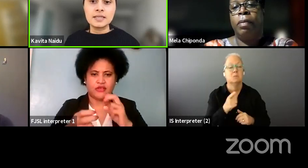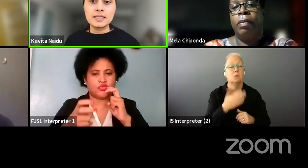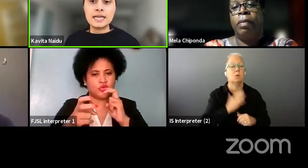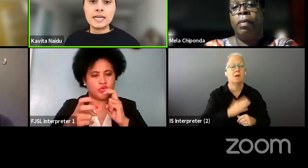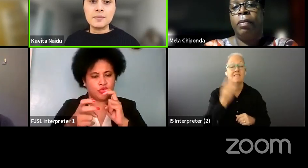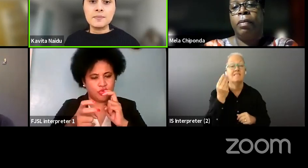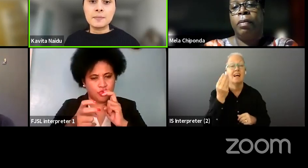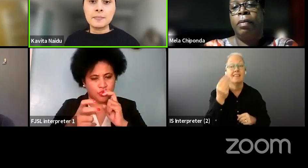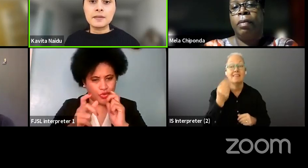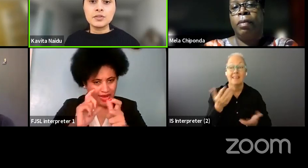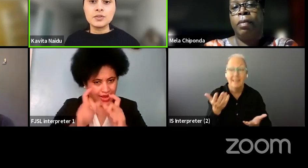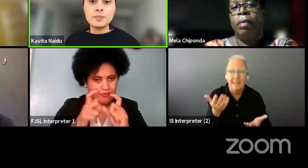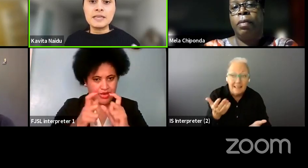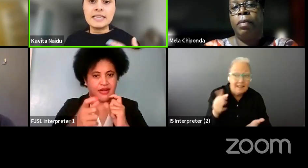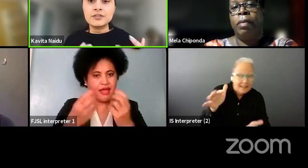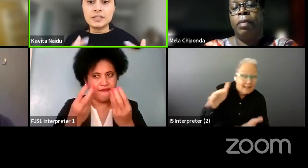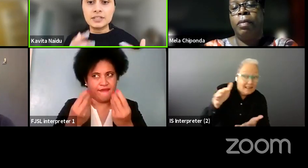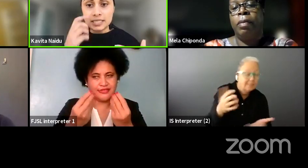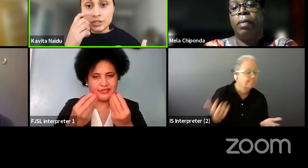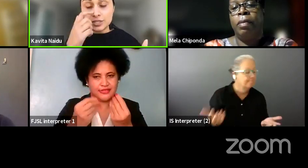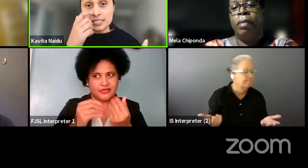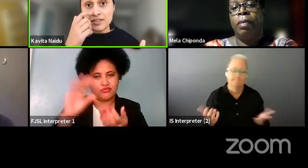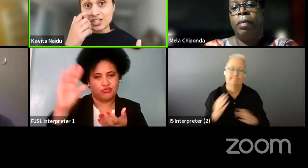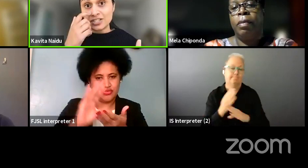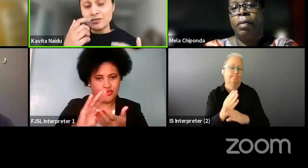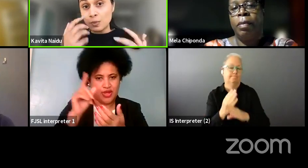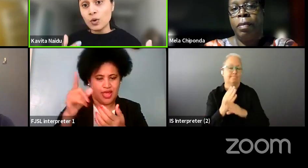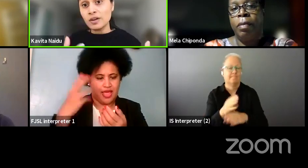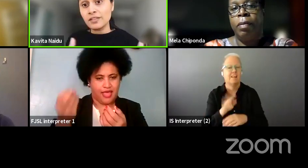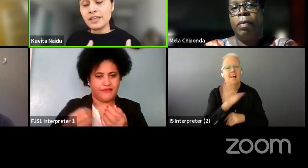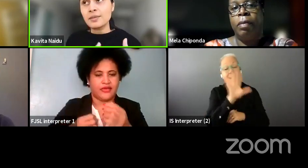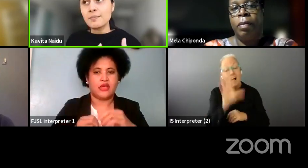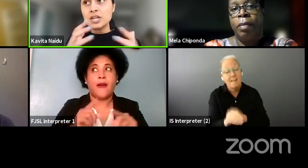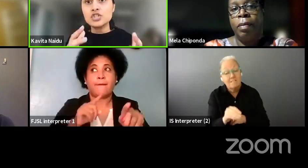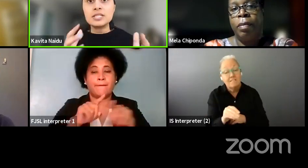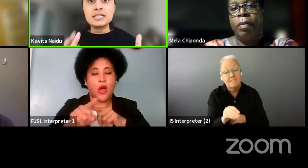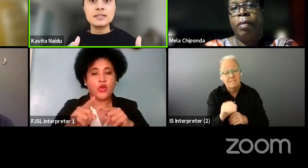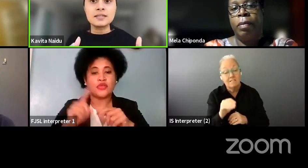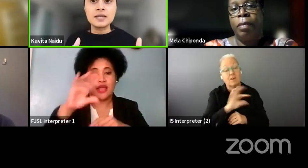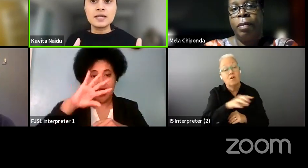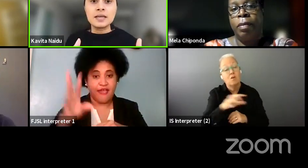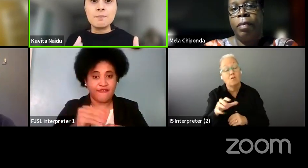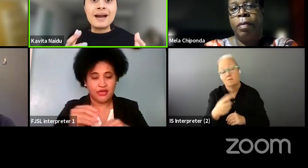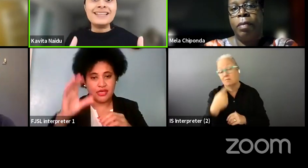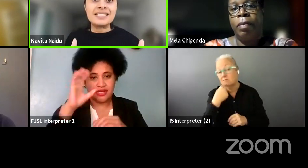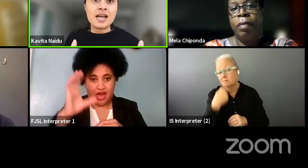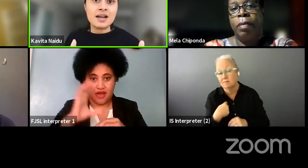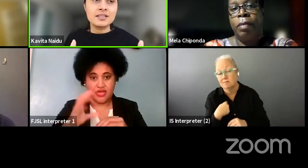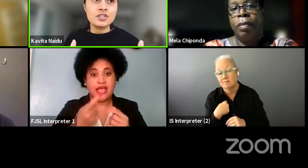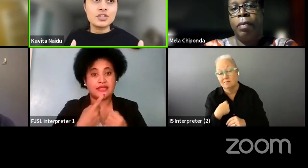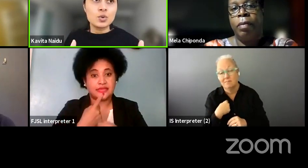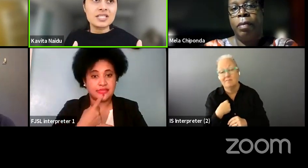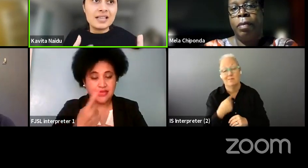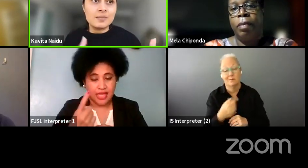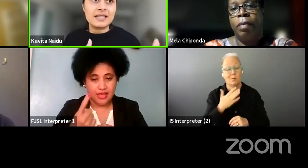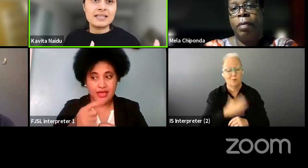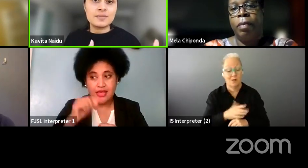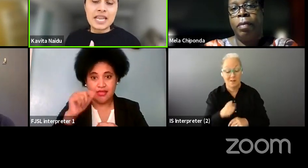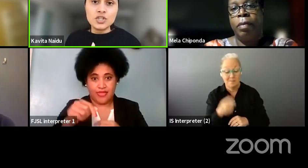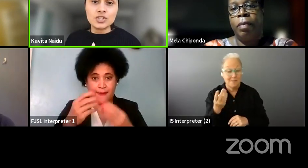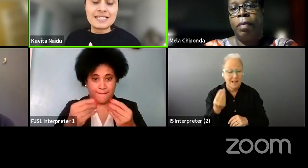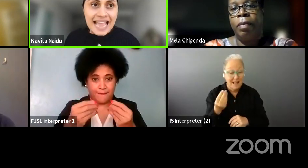need. You know, many African countries have actually reported that the much needed money targeted towards